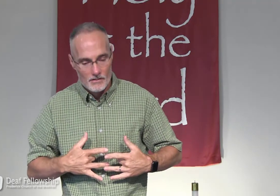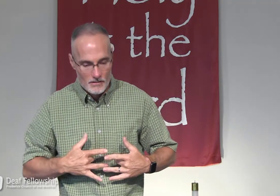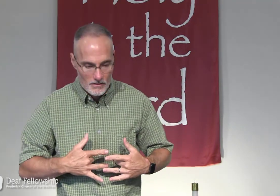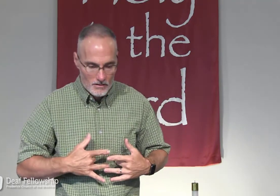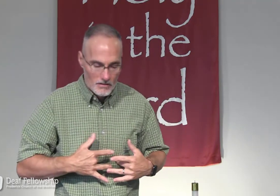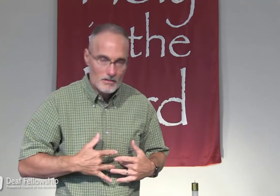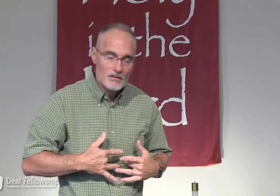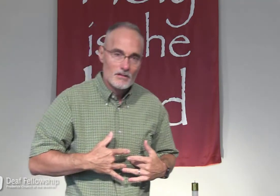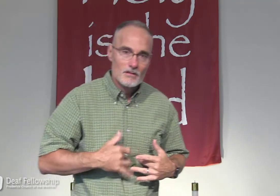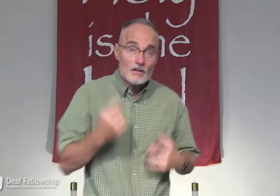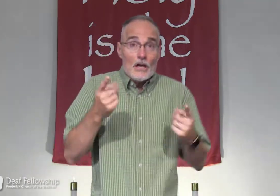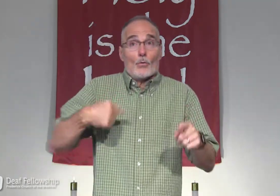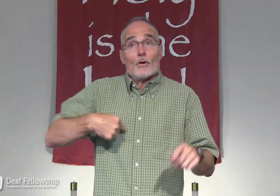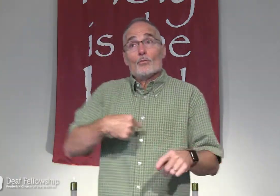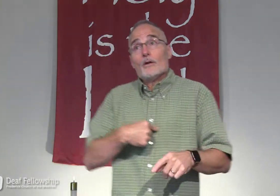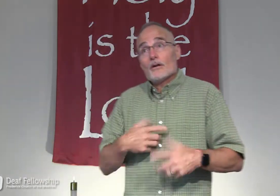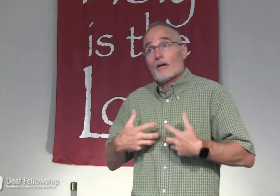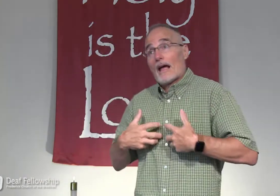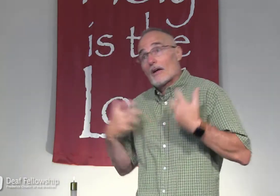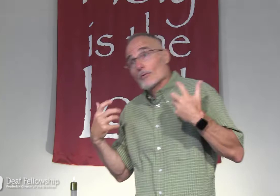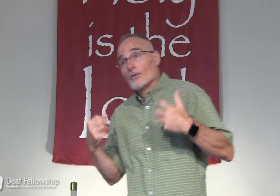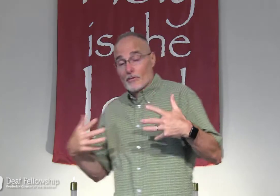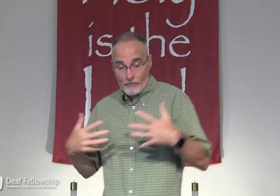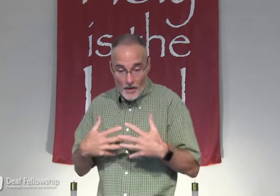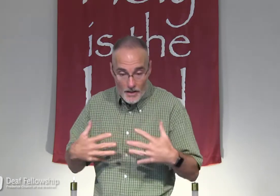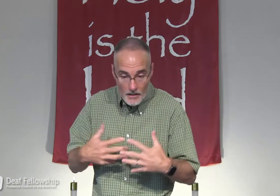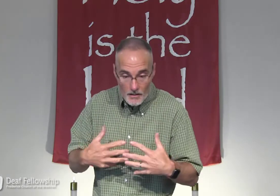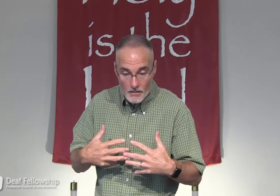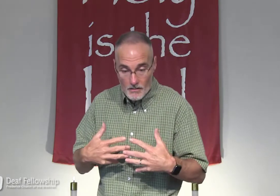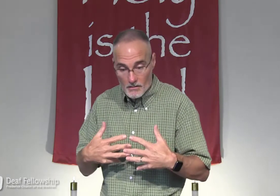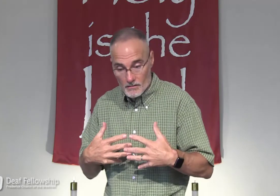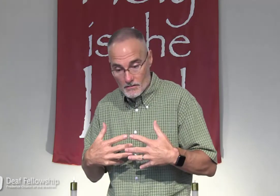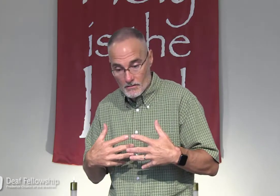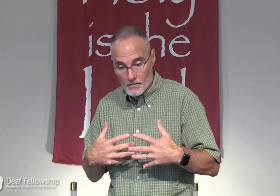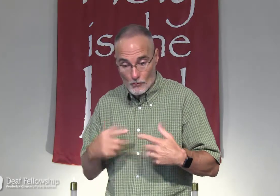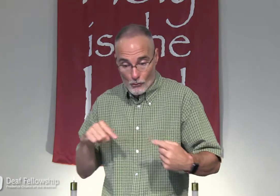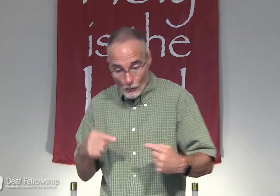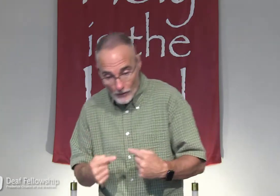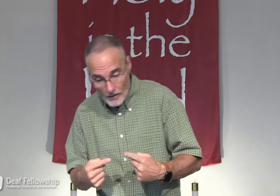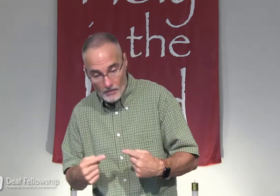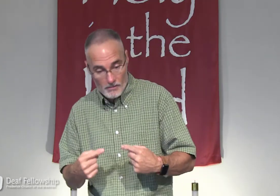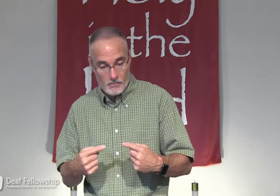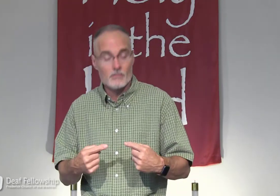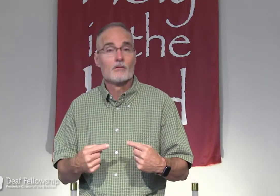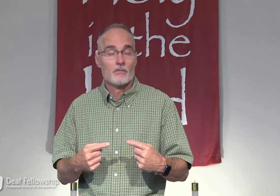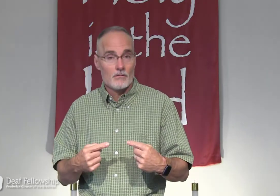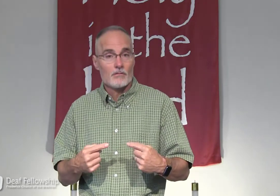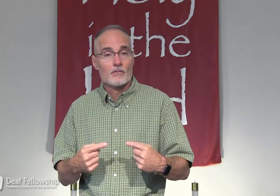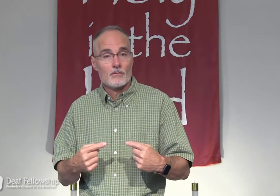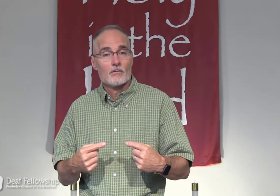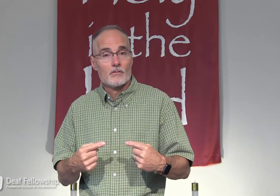and discouragement. And when we're angry, or we're afraid, we're hurt.